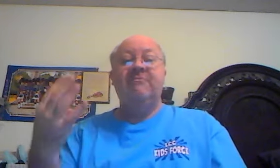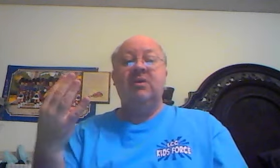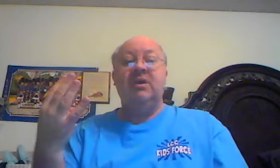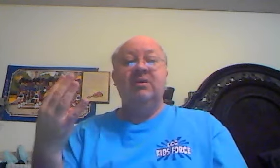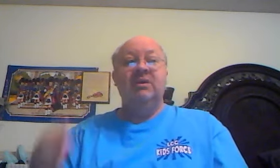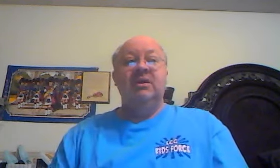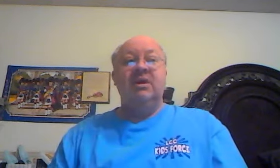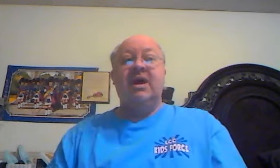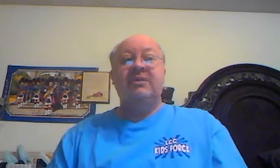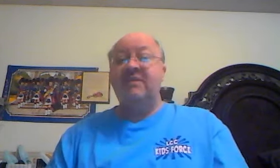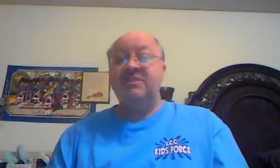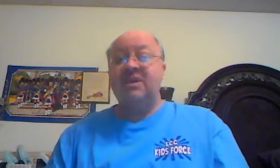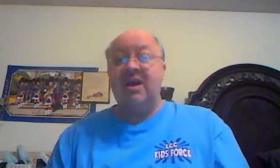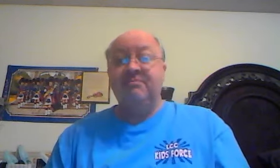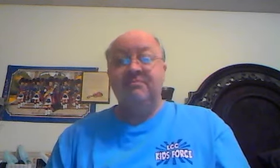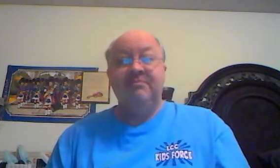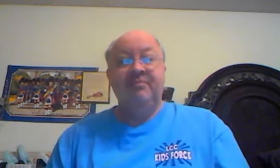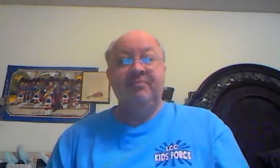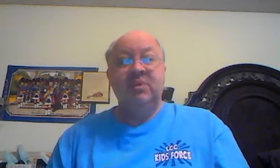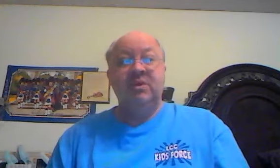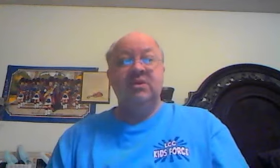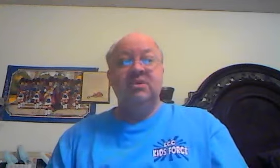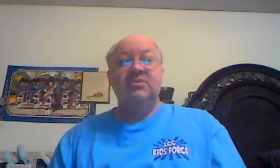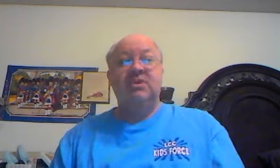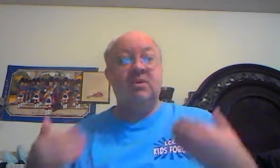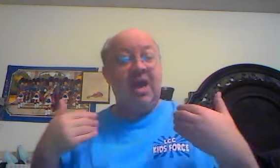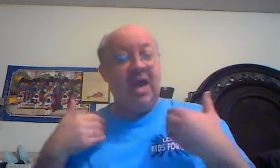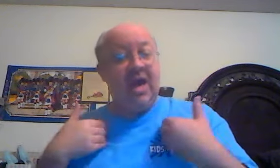4. I don't have time. So you go have,